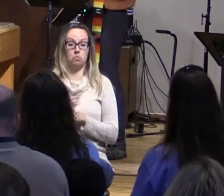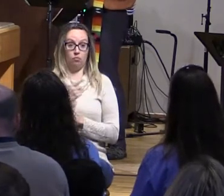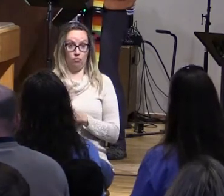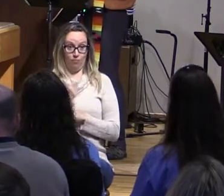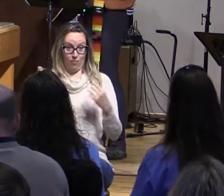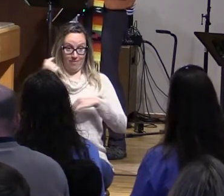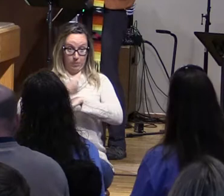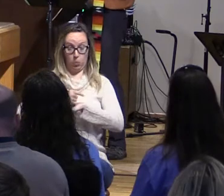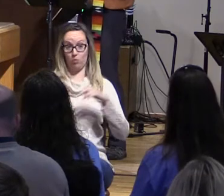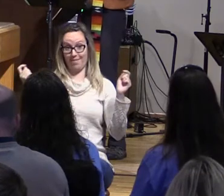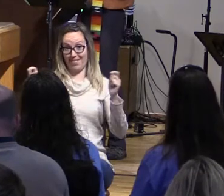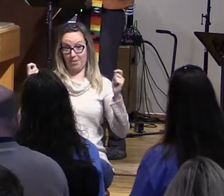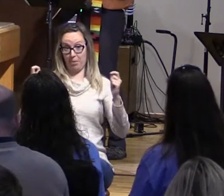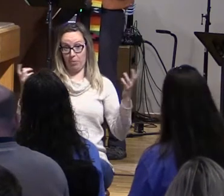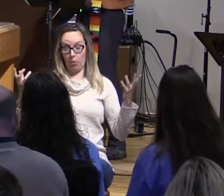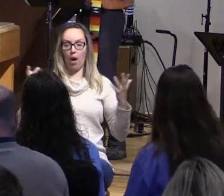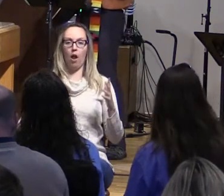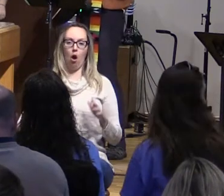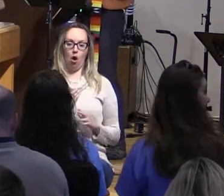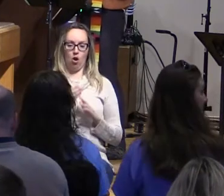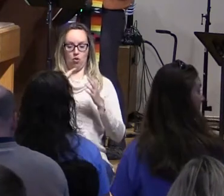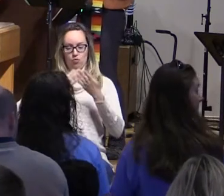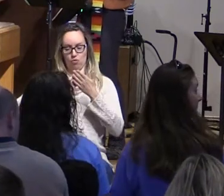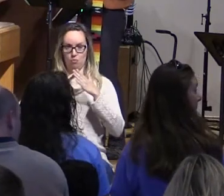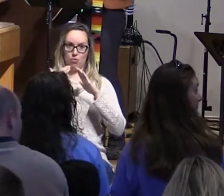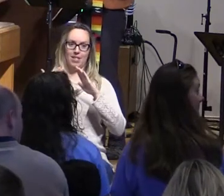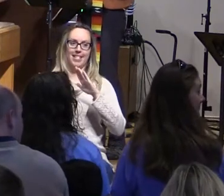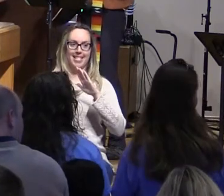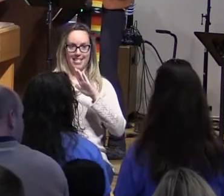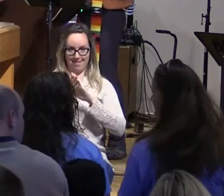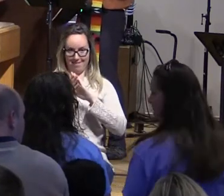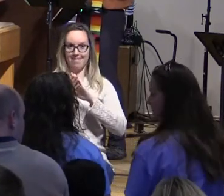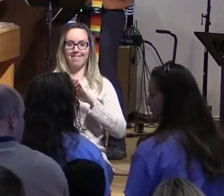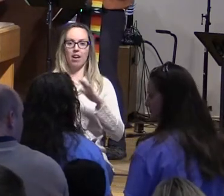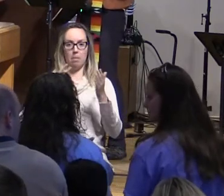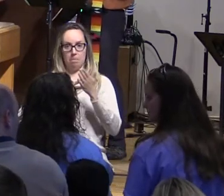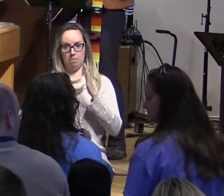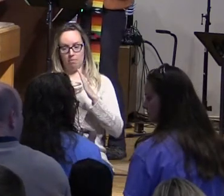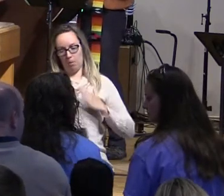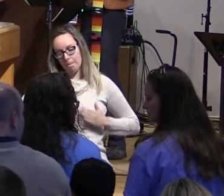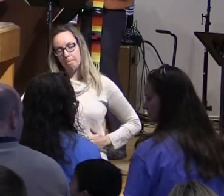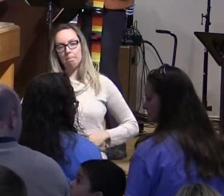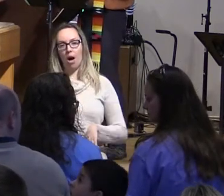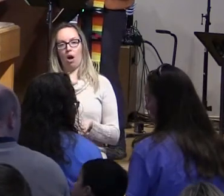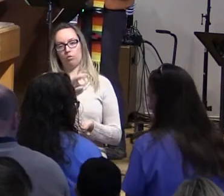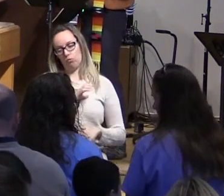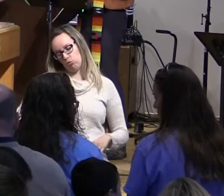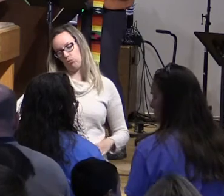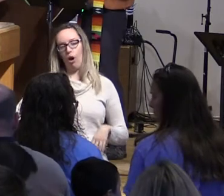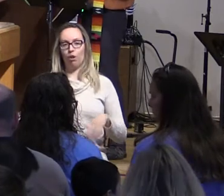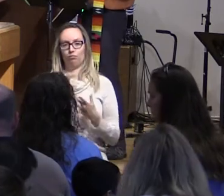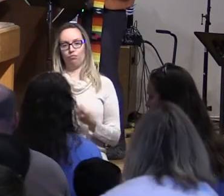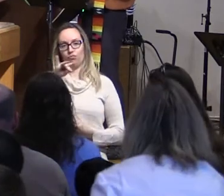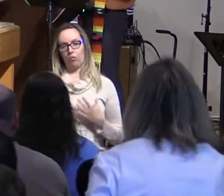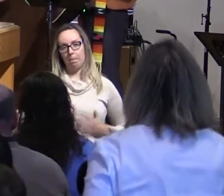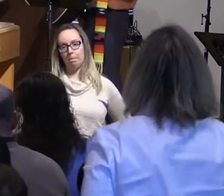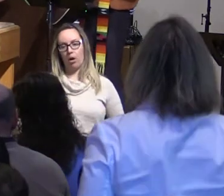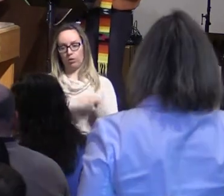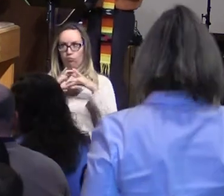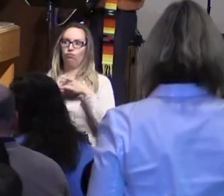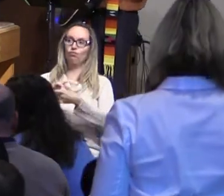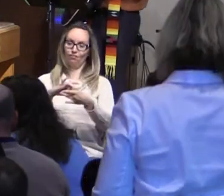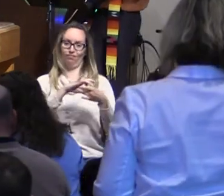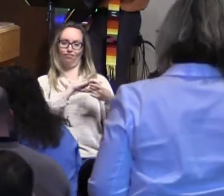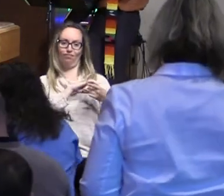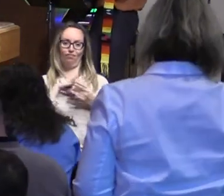that we celebrate our community as a body of Christ, so I invite you to stand in body or spirit as we sing How Good It Is.